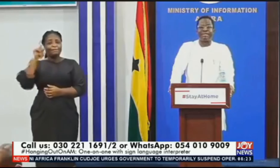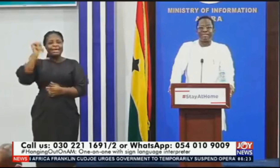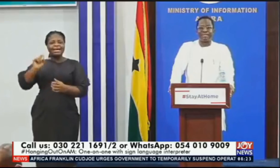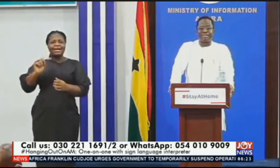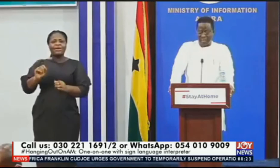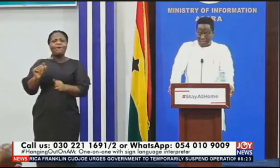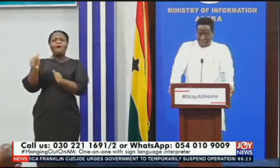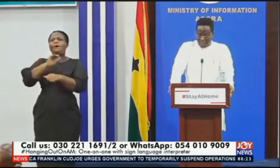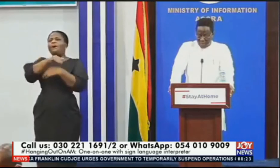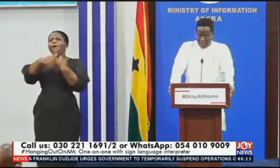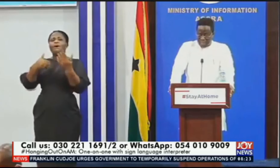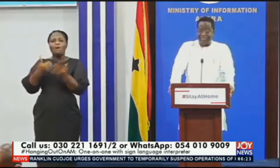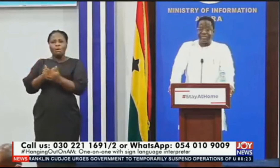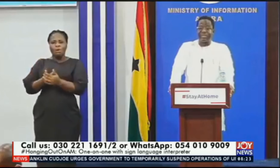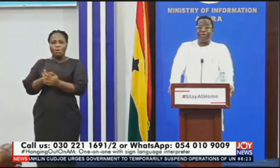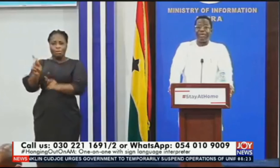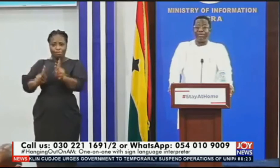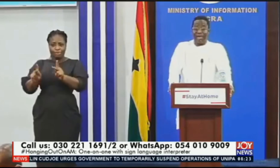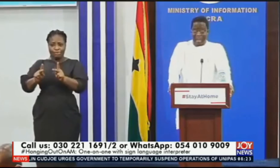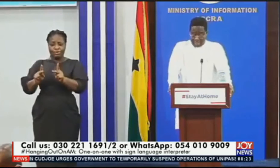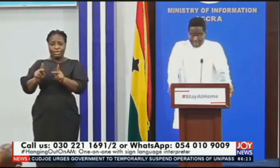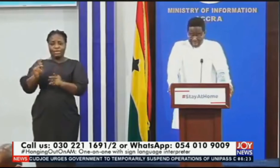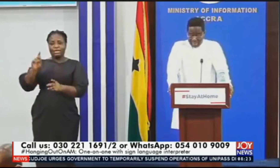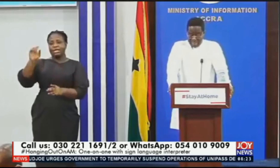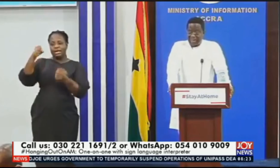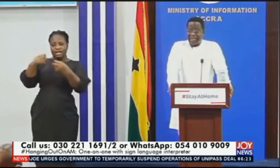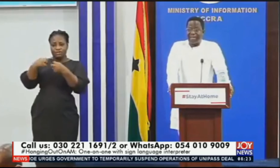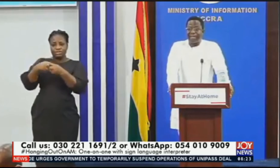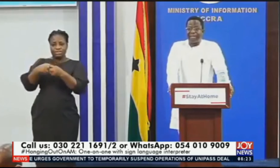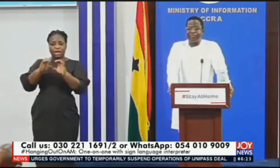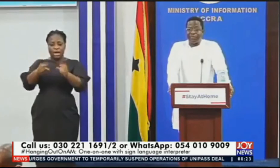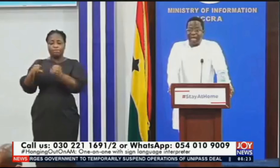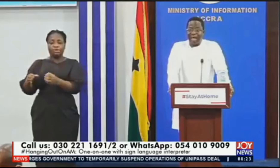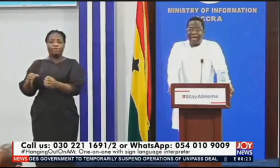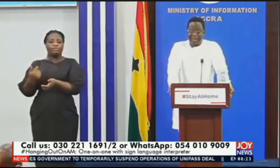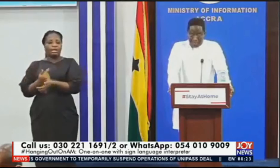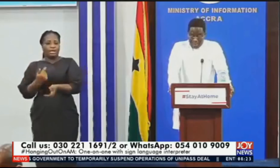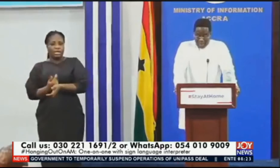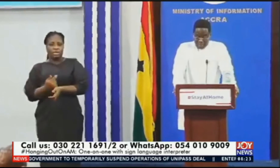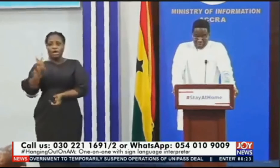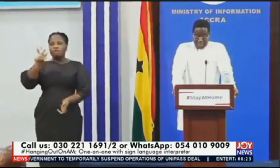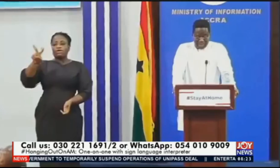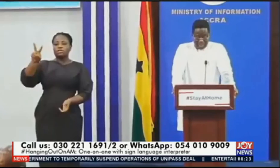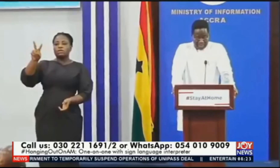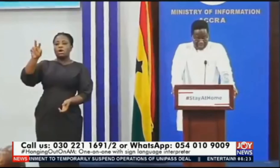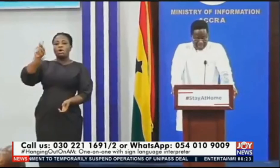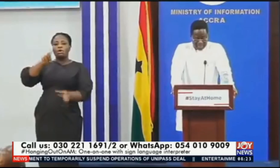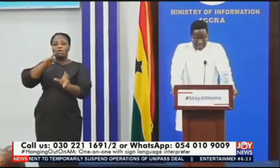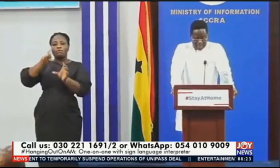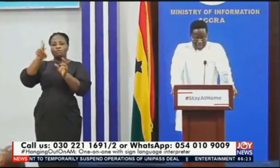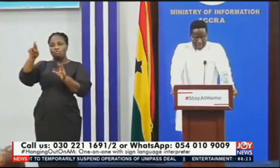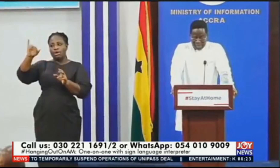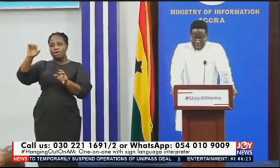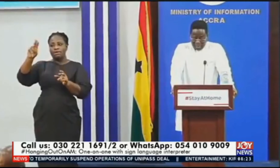Yeah, normal. Yeah, we are doing well. Great. I just want to encourage the lady. I